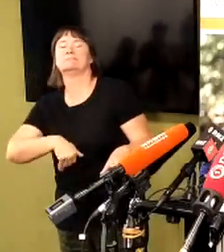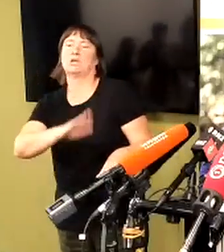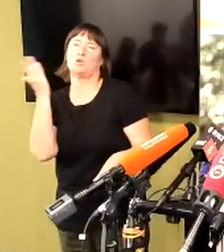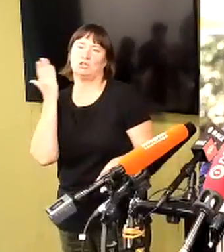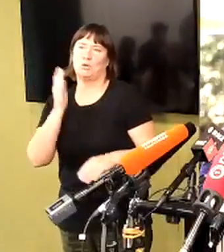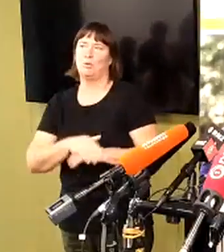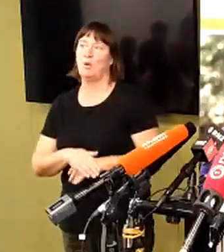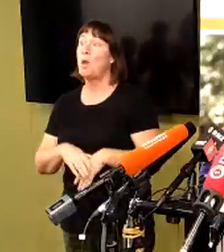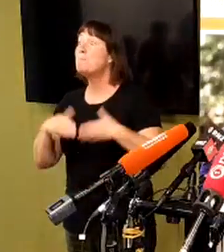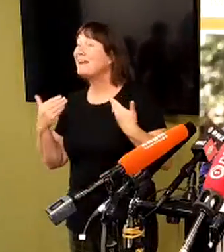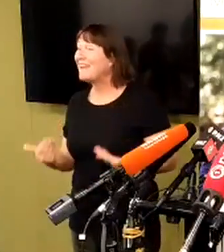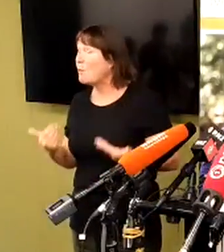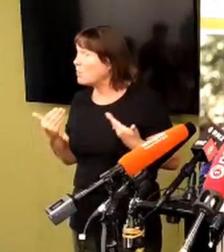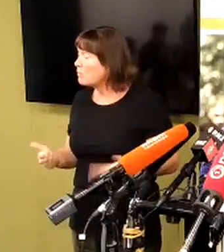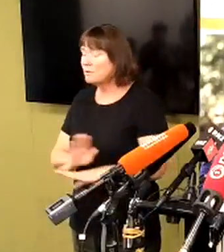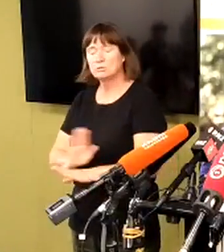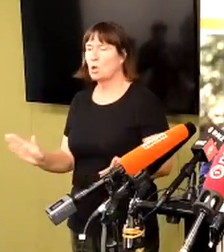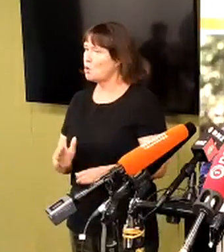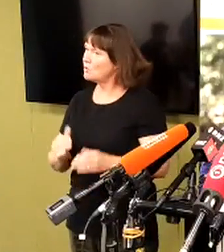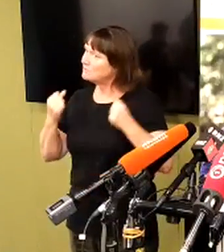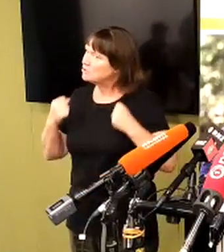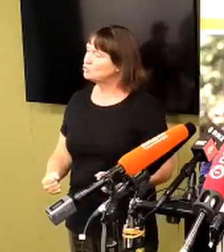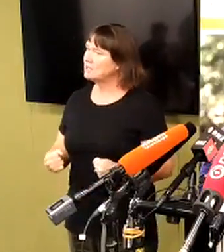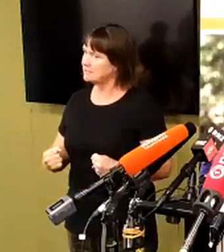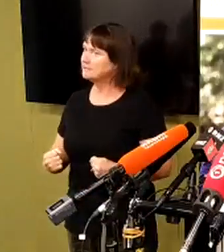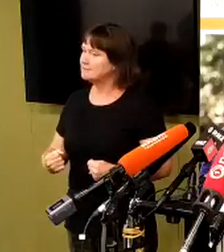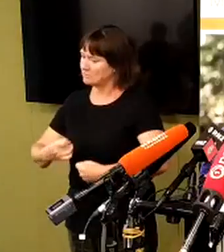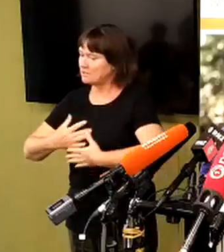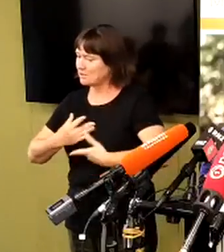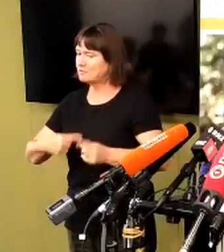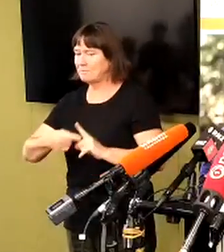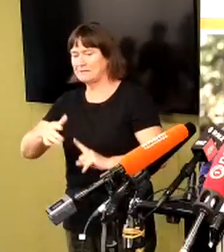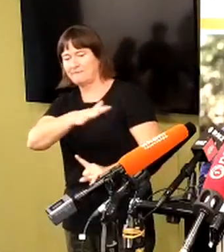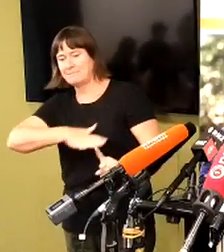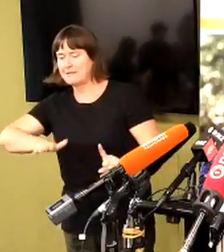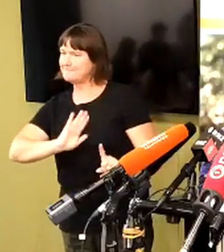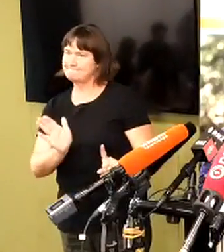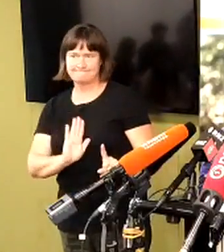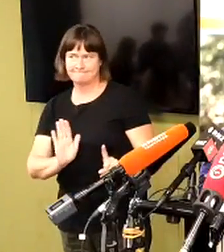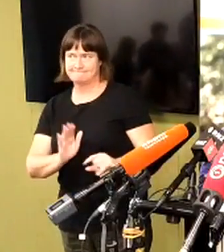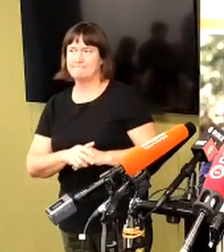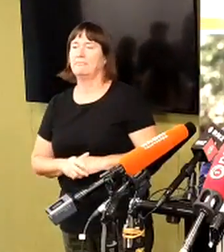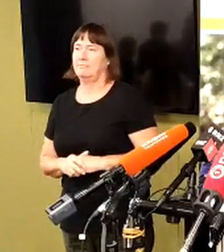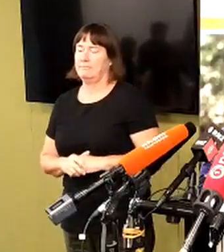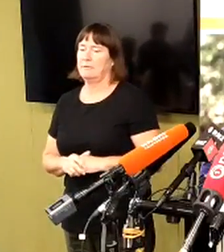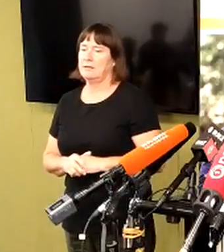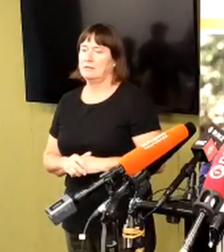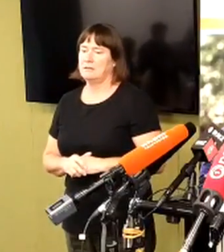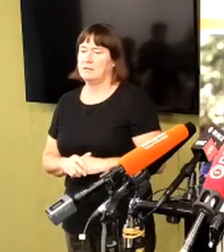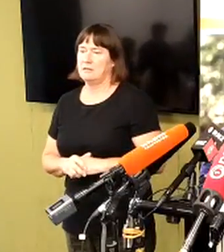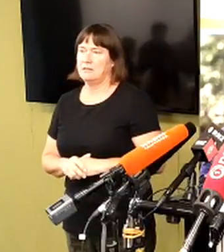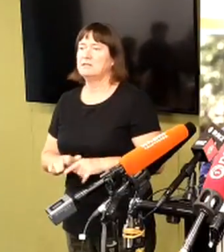is the time when we've got to be much, much more strict with ourselves and with our families around this. It will be, as I say,